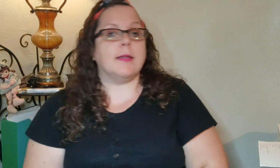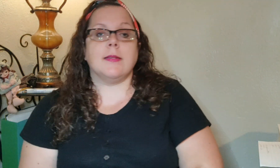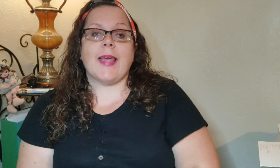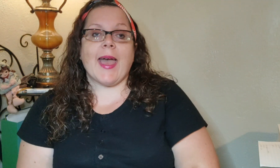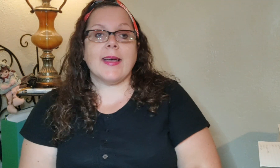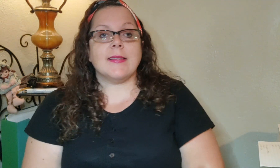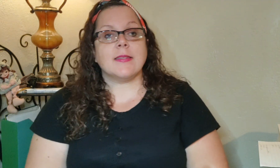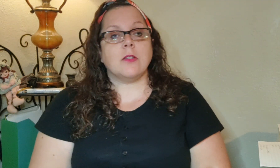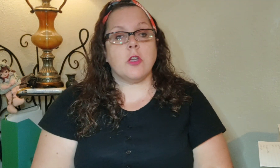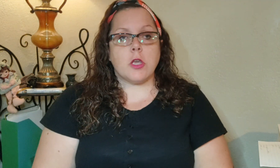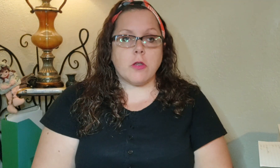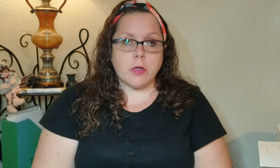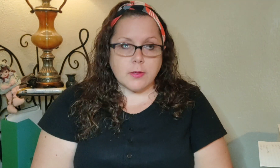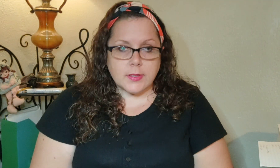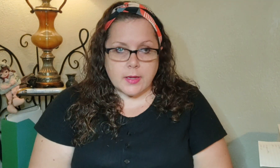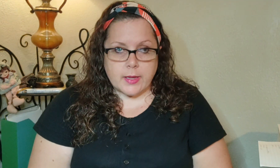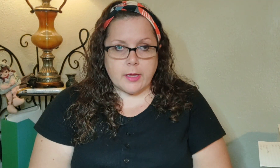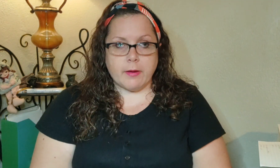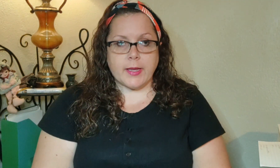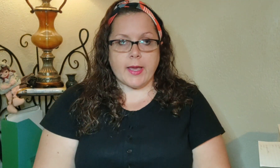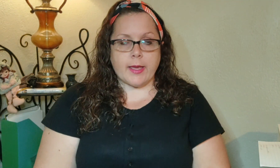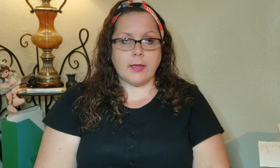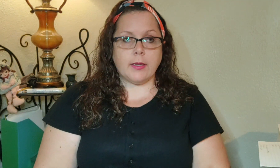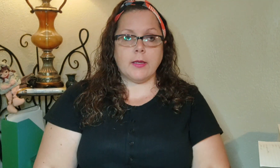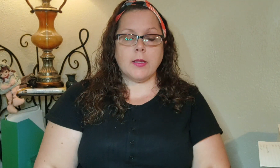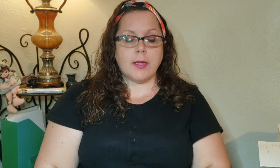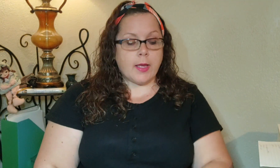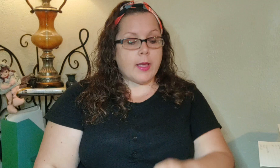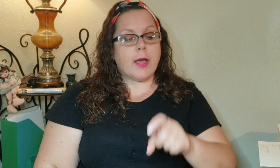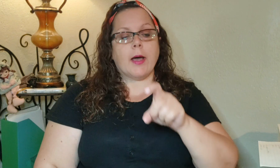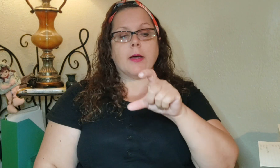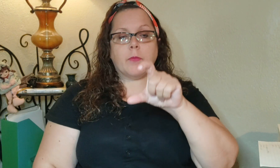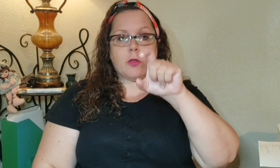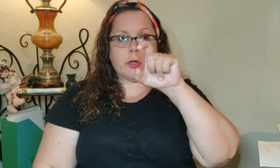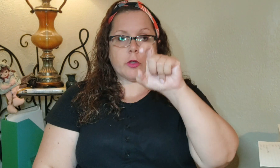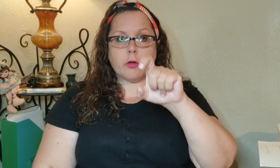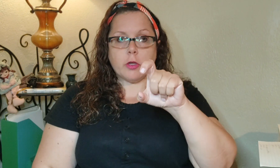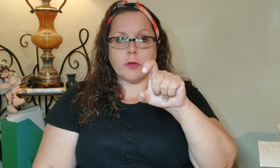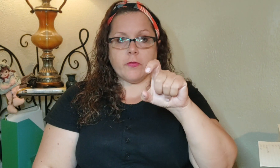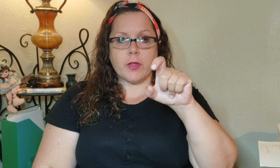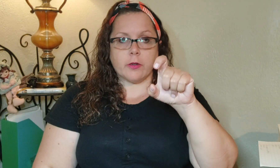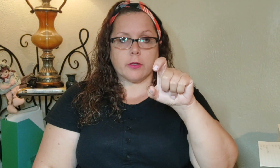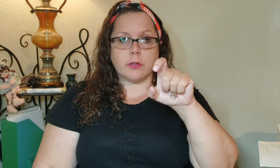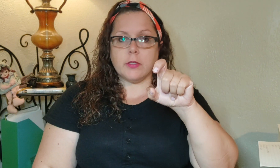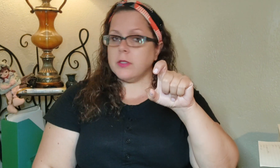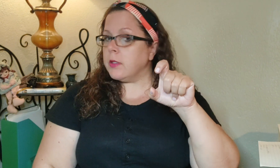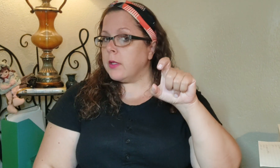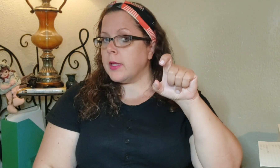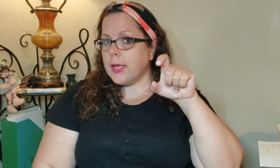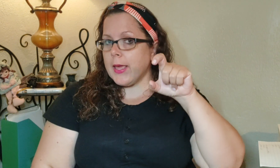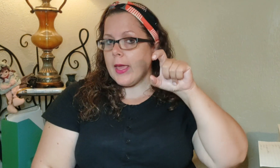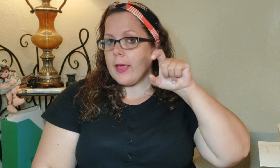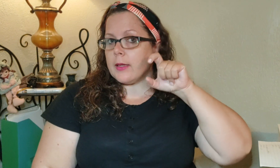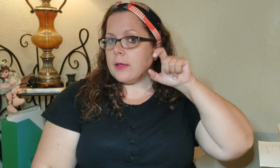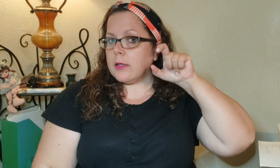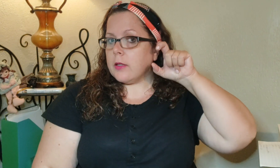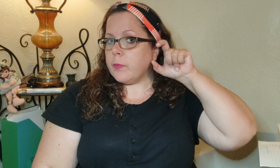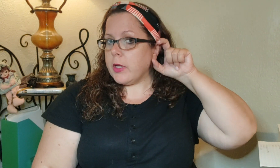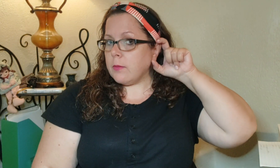And to ask, do you use a hearing aid? You're going to curl your fingers and put them